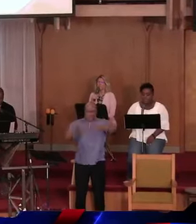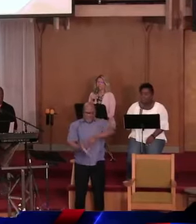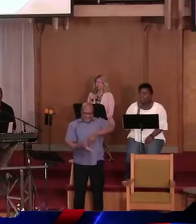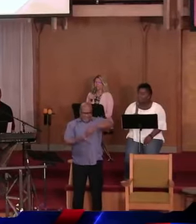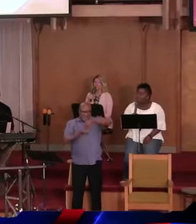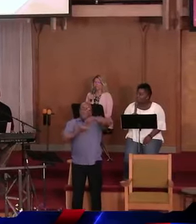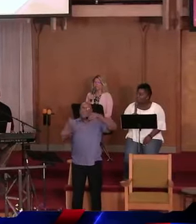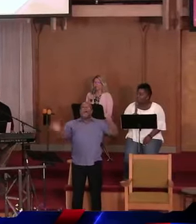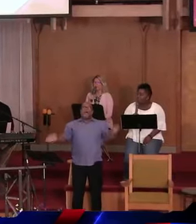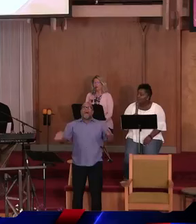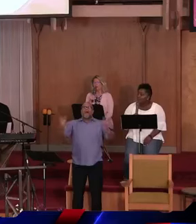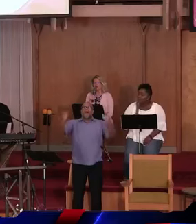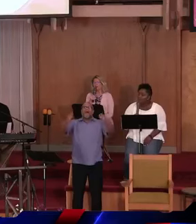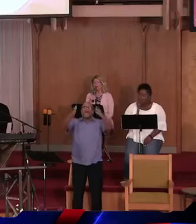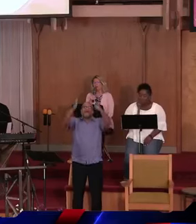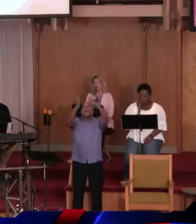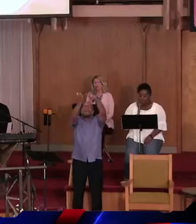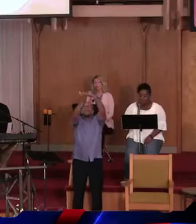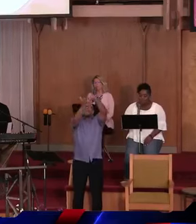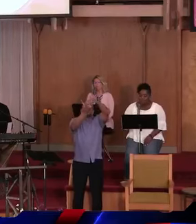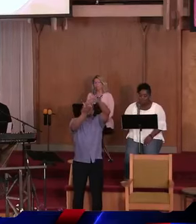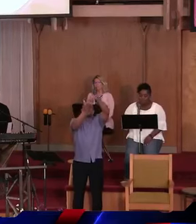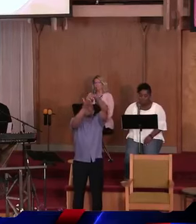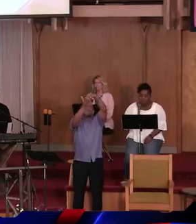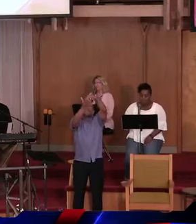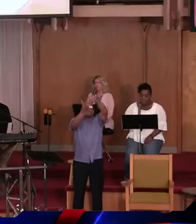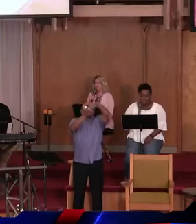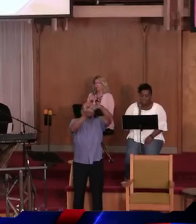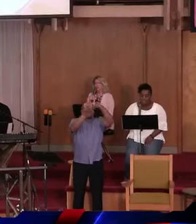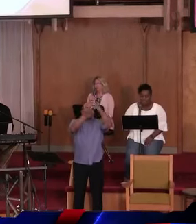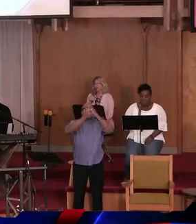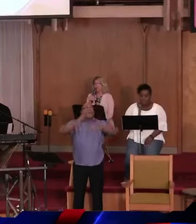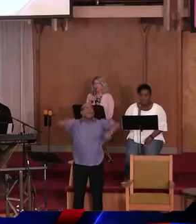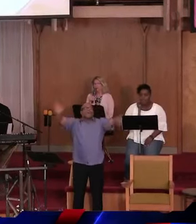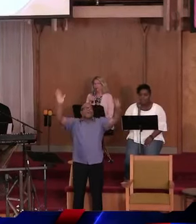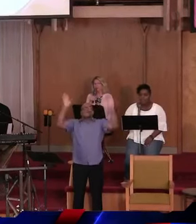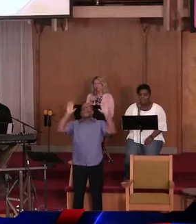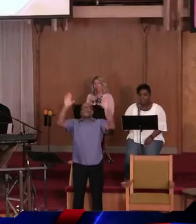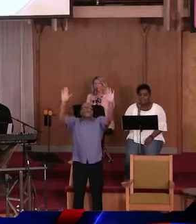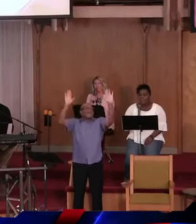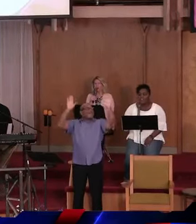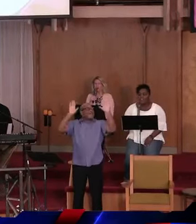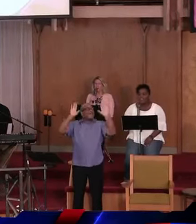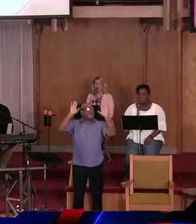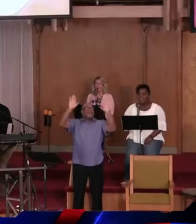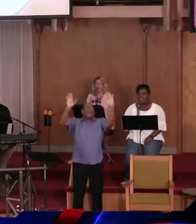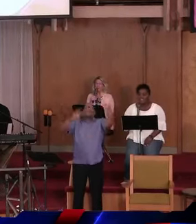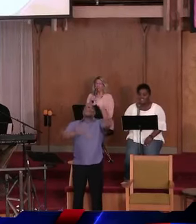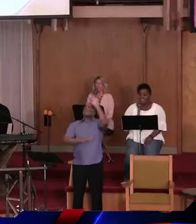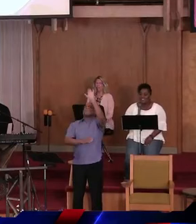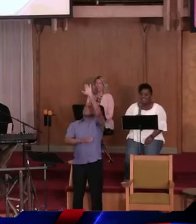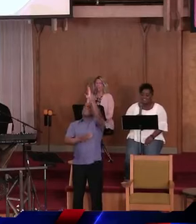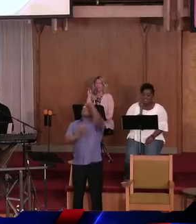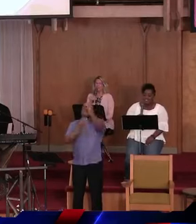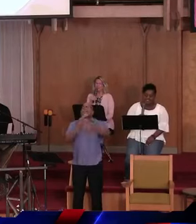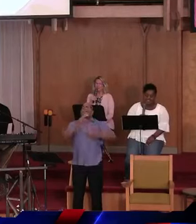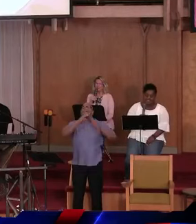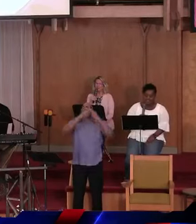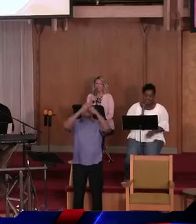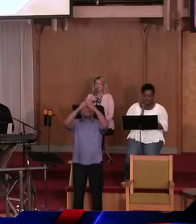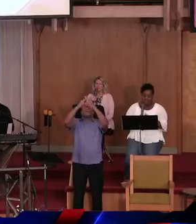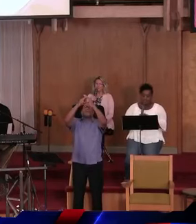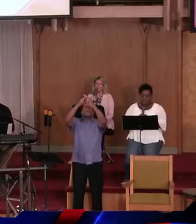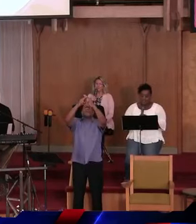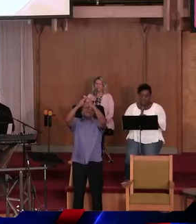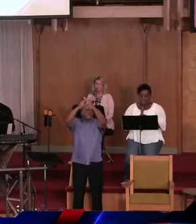to stand upon the mountain and to magnify his